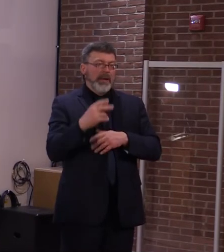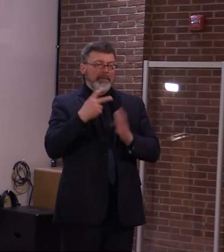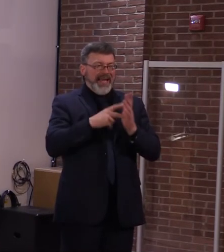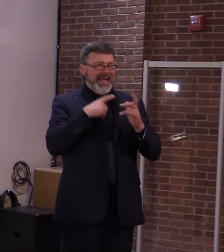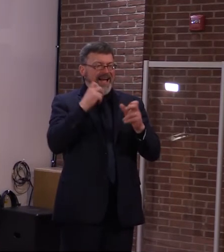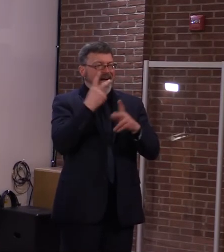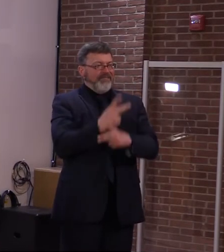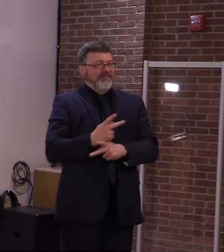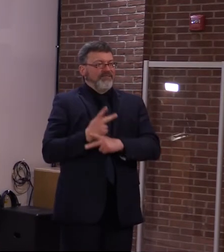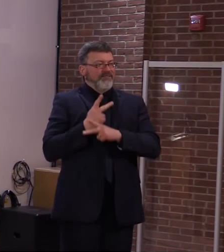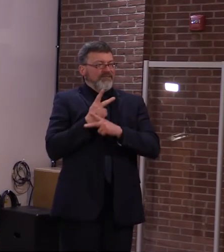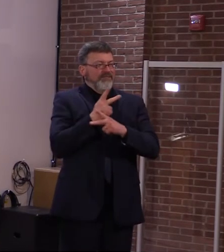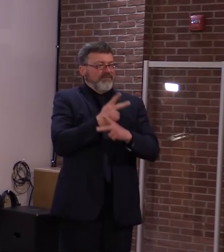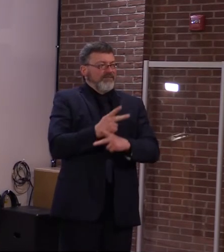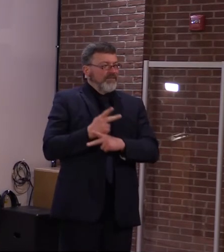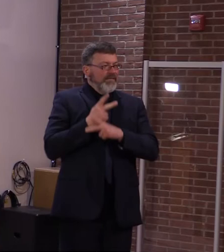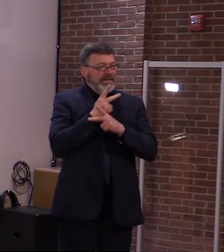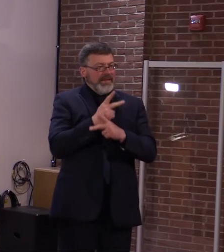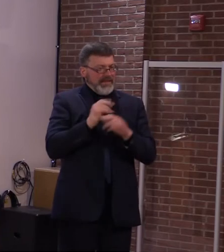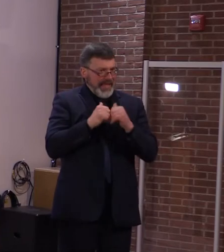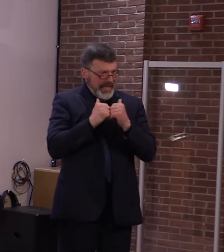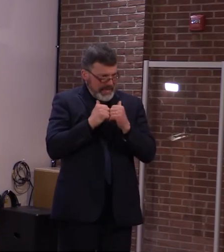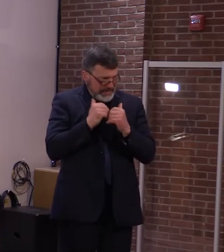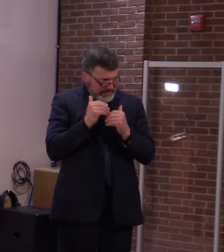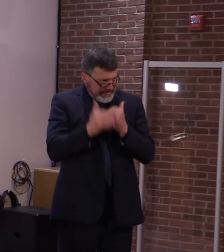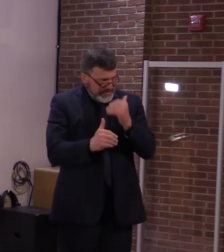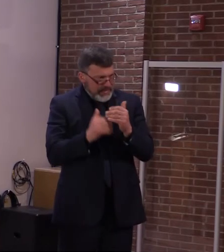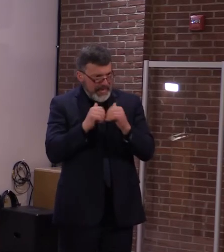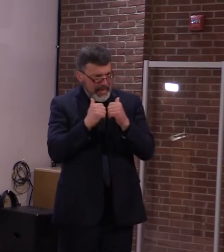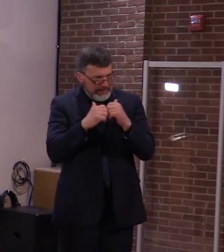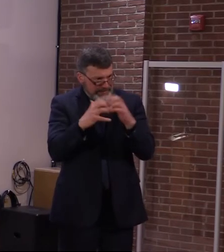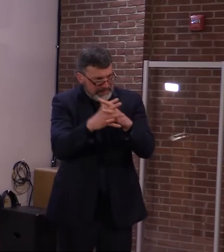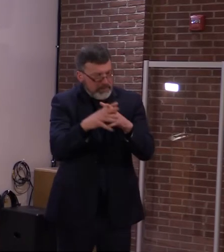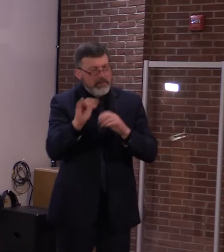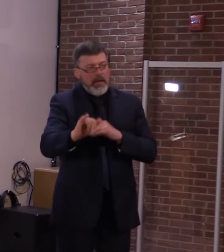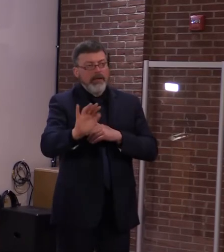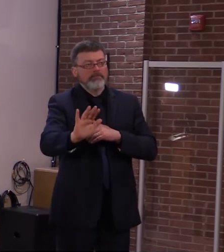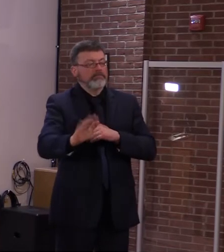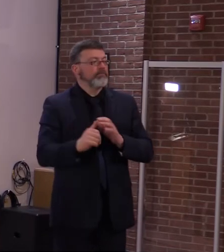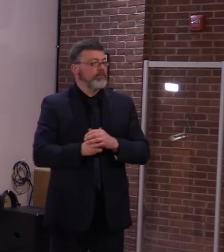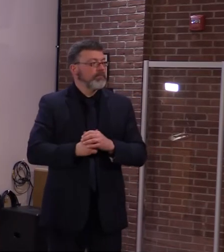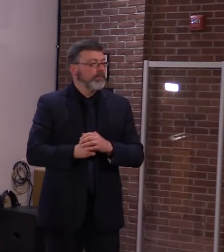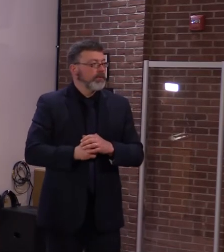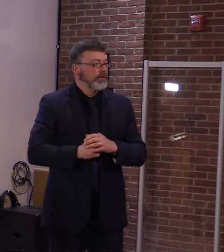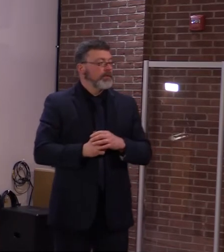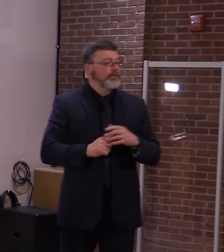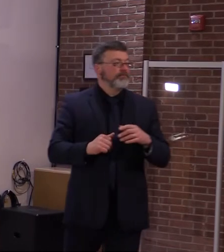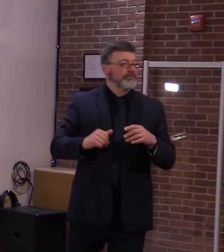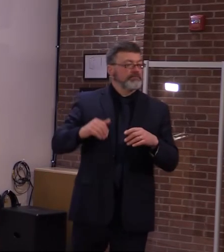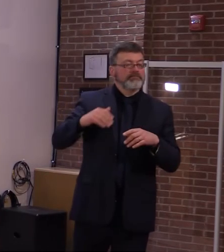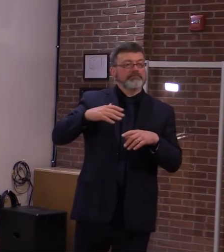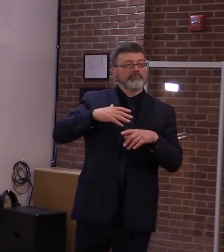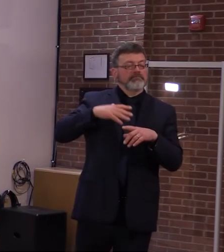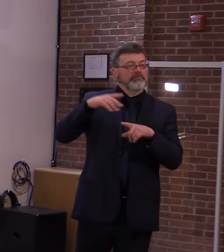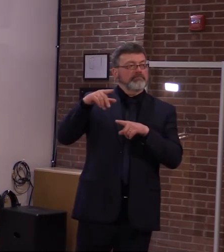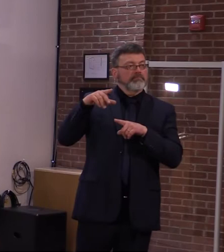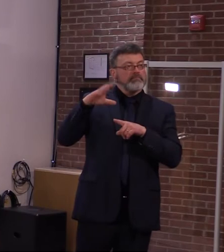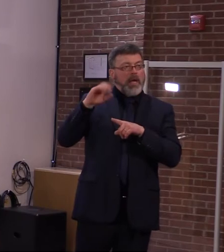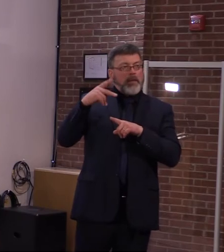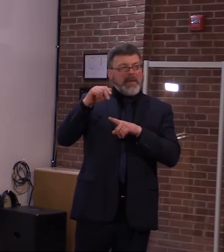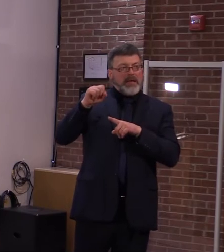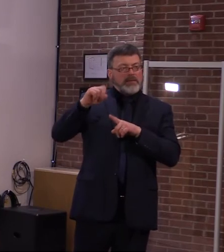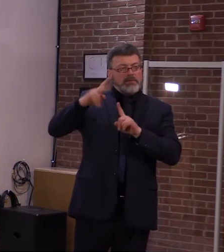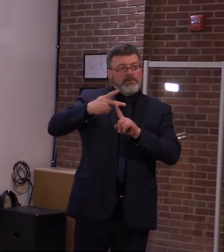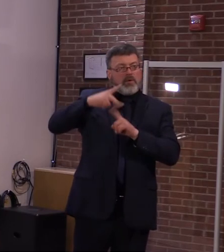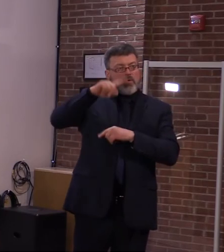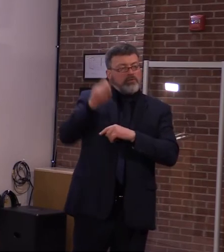plan to implement the weights. Right. Without getting too wonky, there were some questions this week about the new weights, particularly those